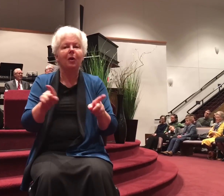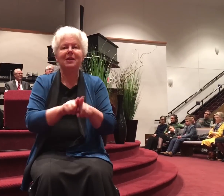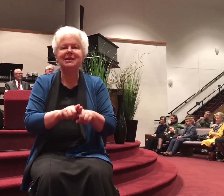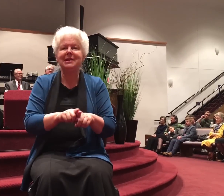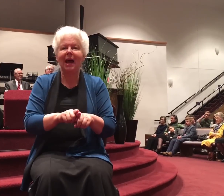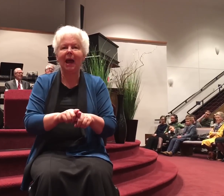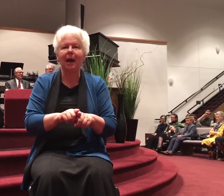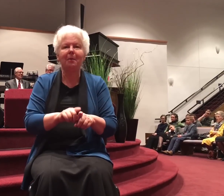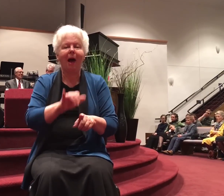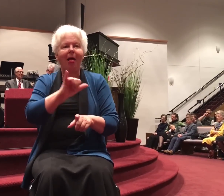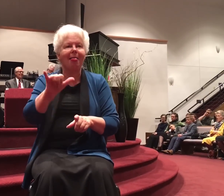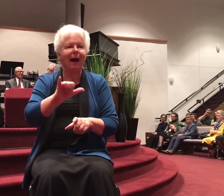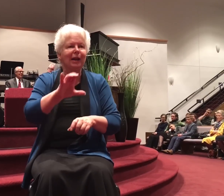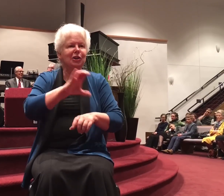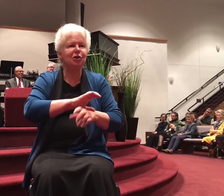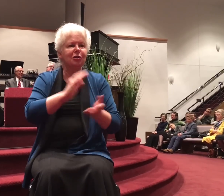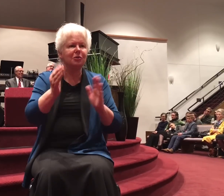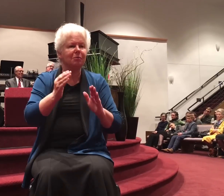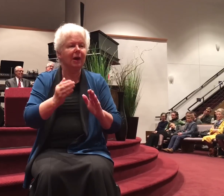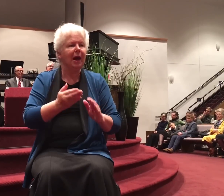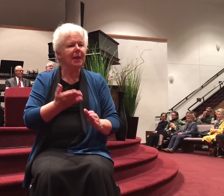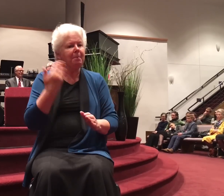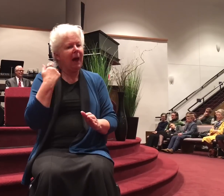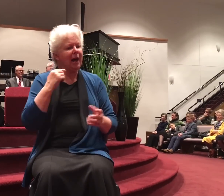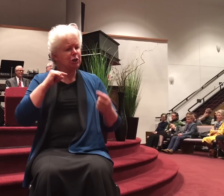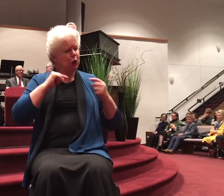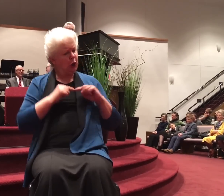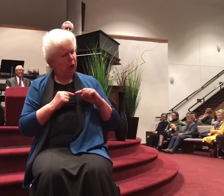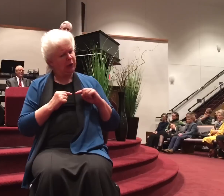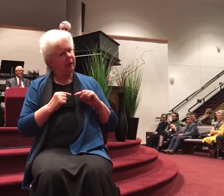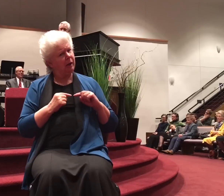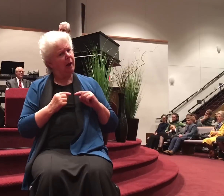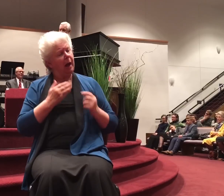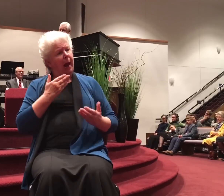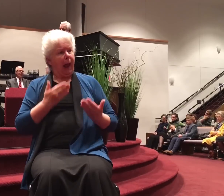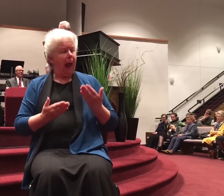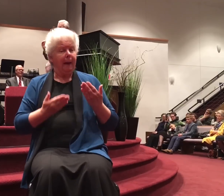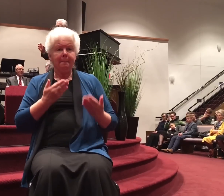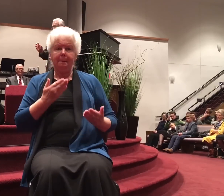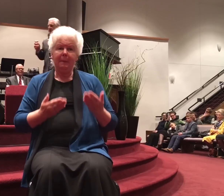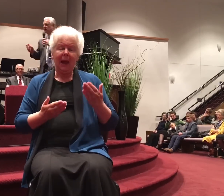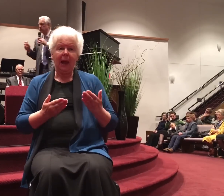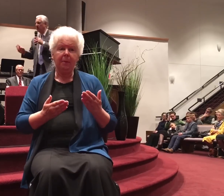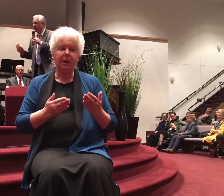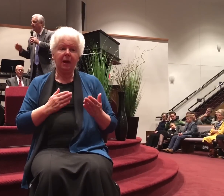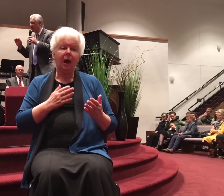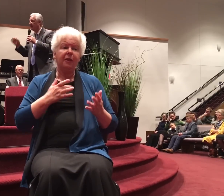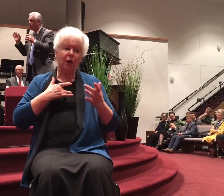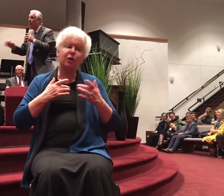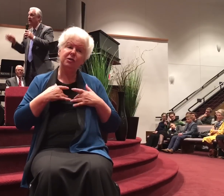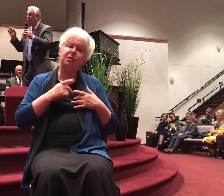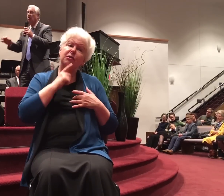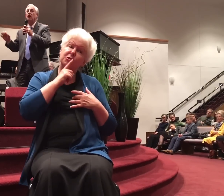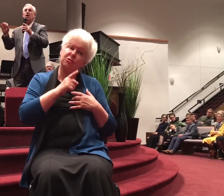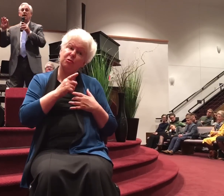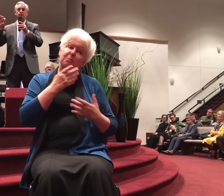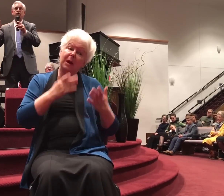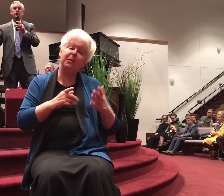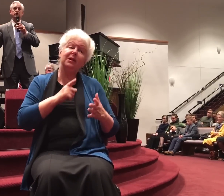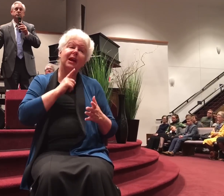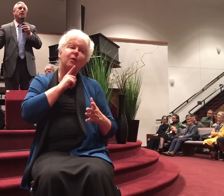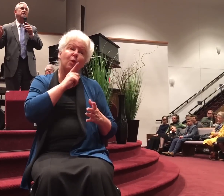church, that they have been hurt, and maybe their concern is legitimate. Maybe they really